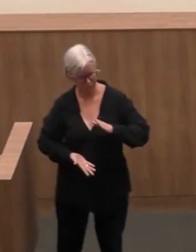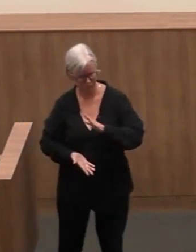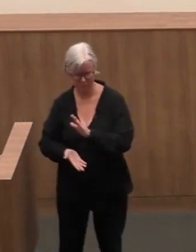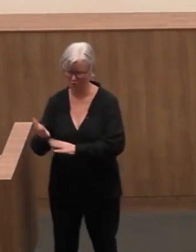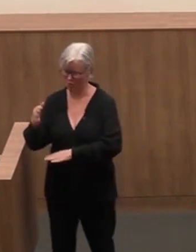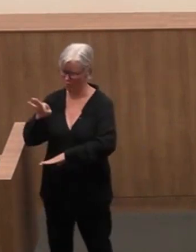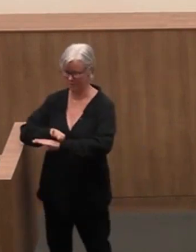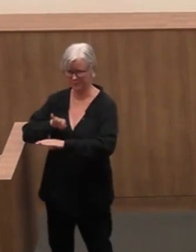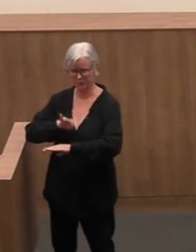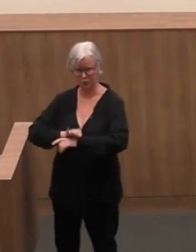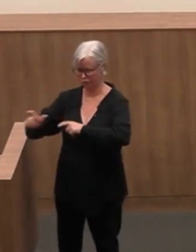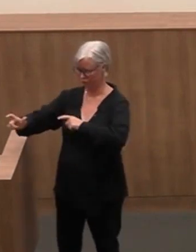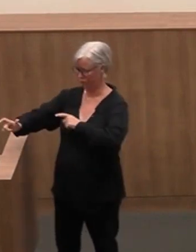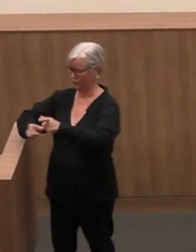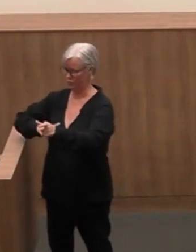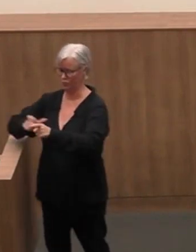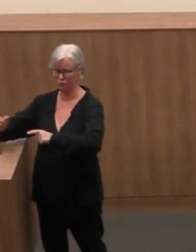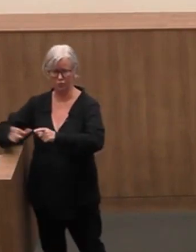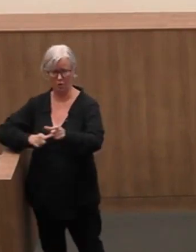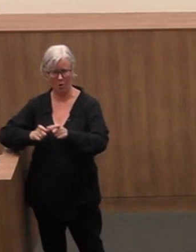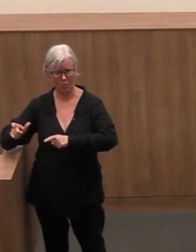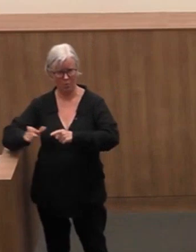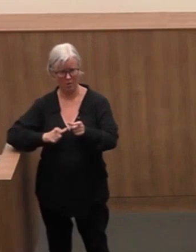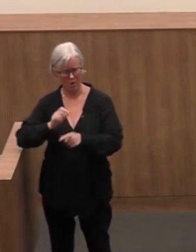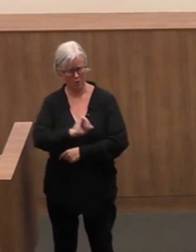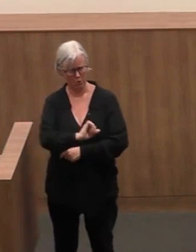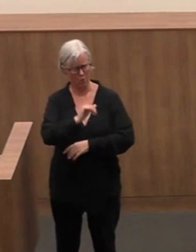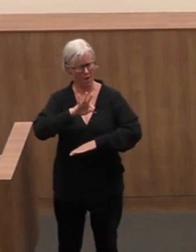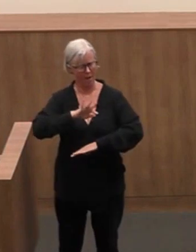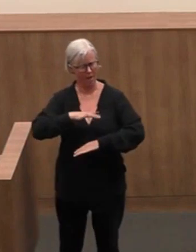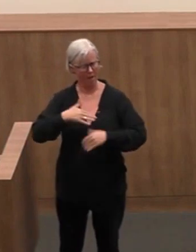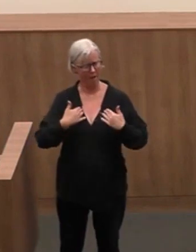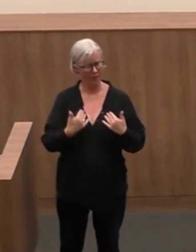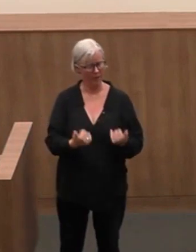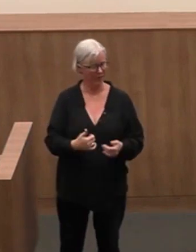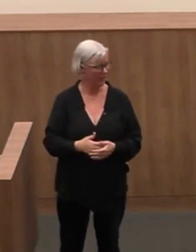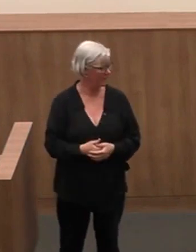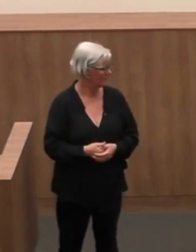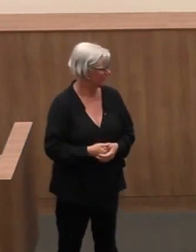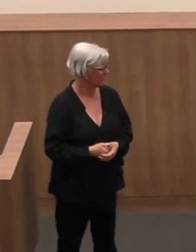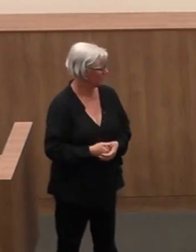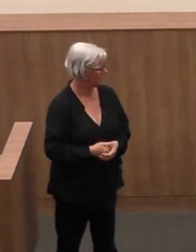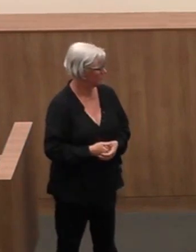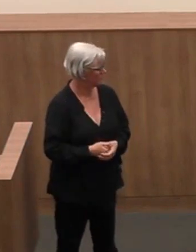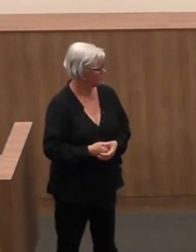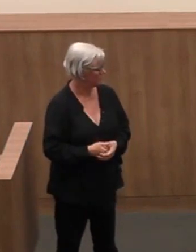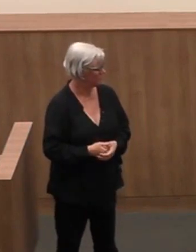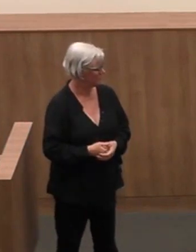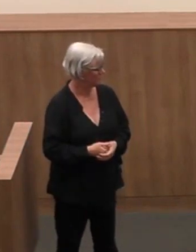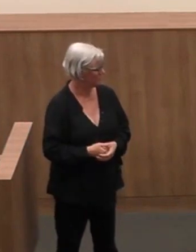taking control of your health in what sometimes is a very